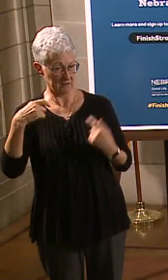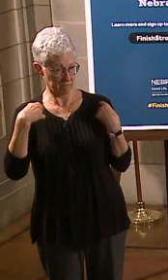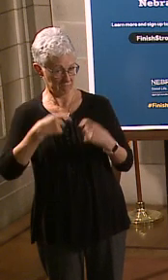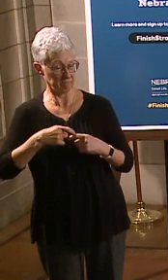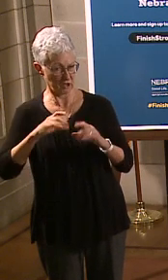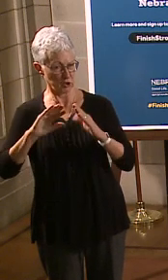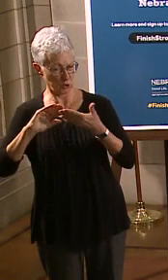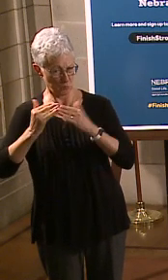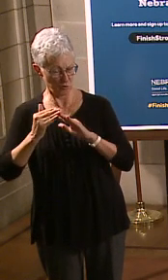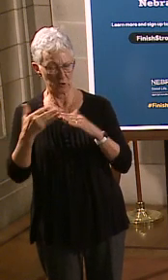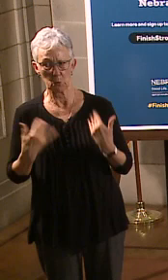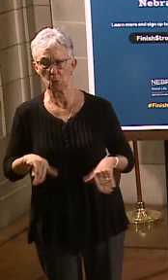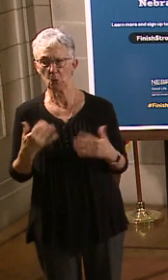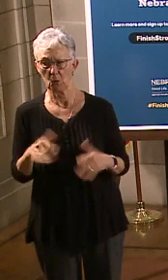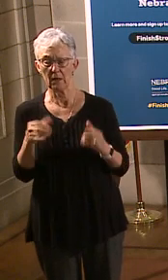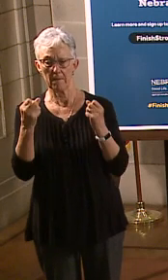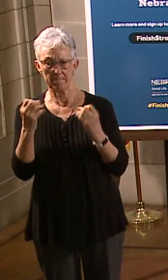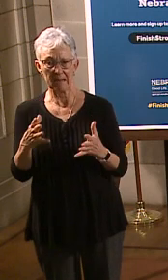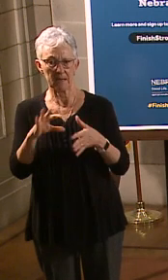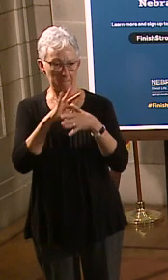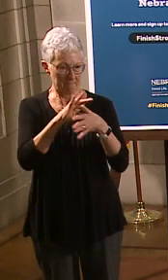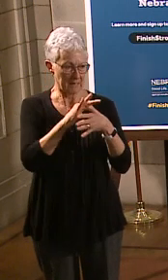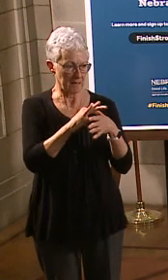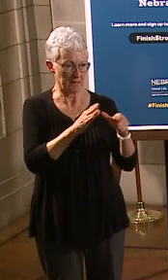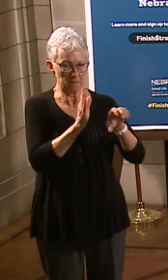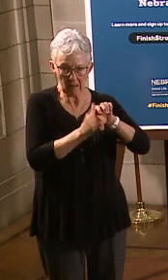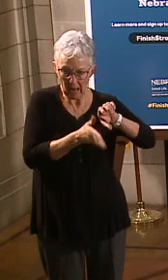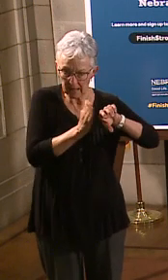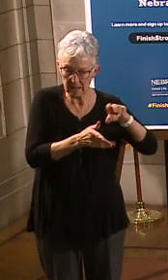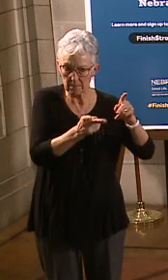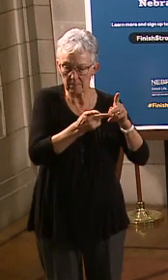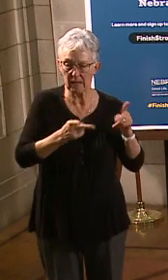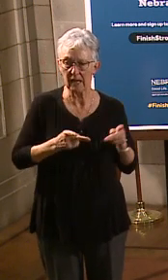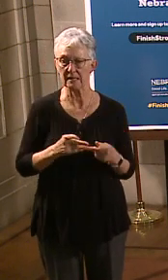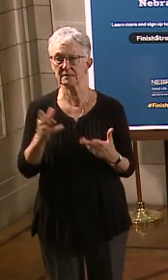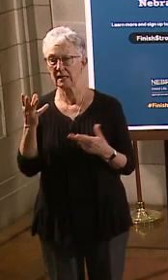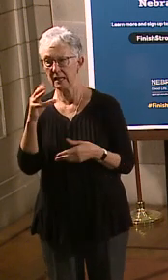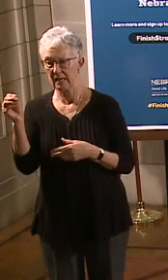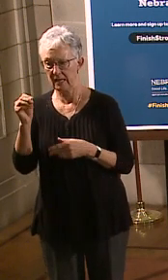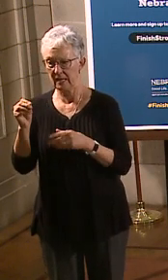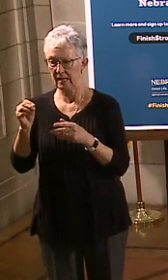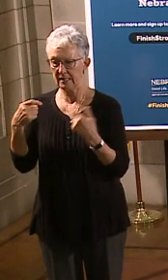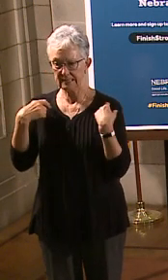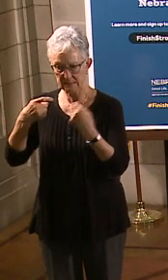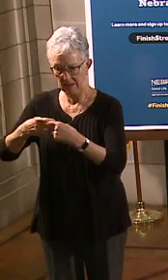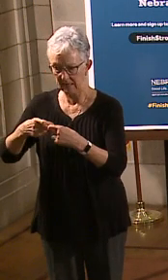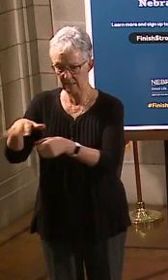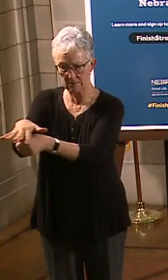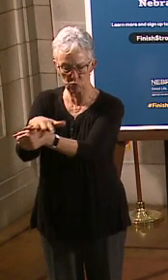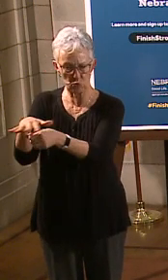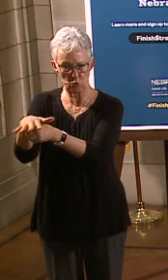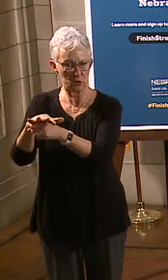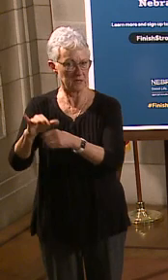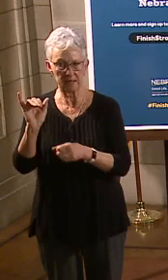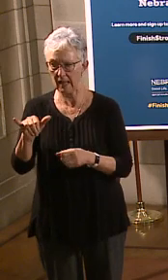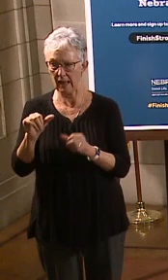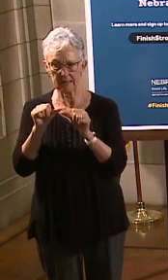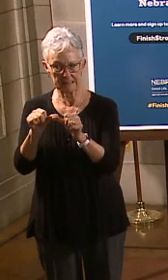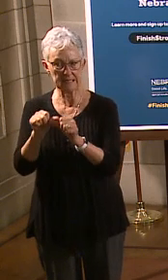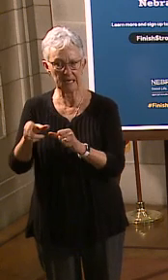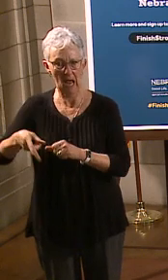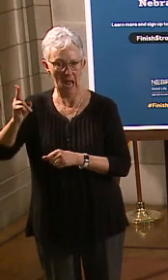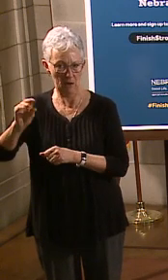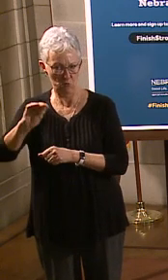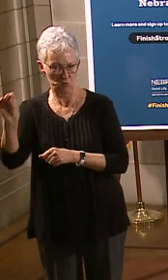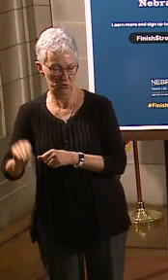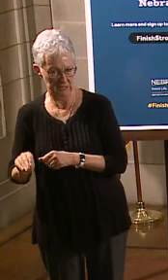frontline workers in hospitals, meatpacking has been affected, and it keeps running through Nebraska. The CDC data shows that